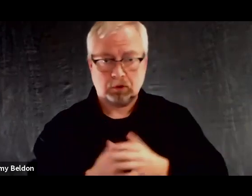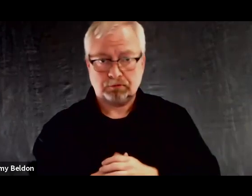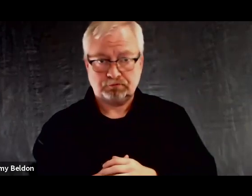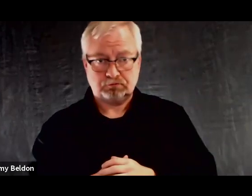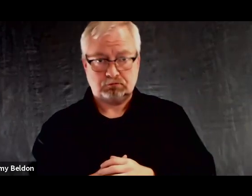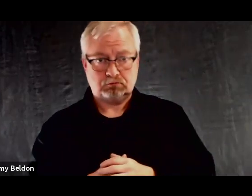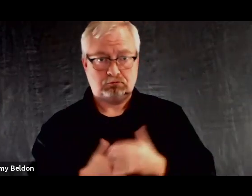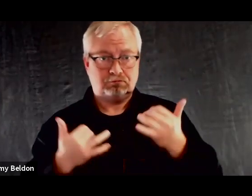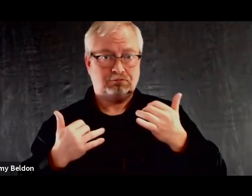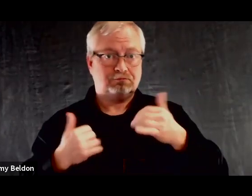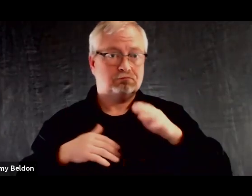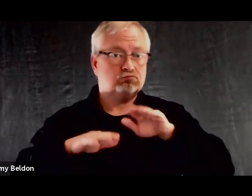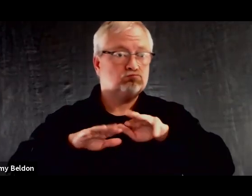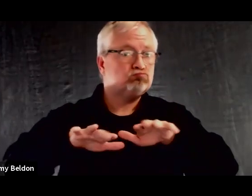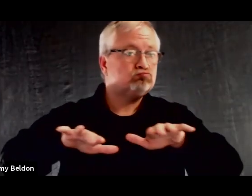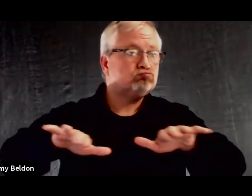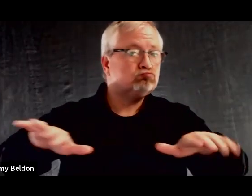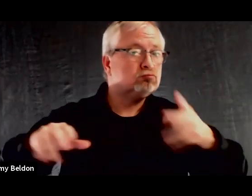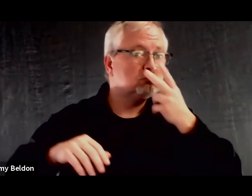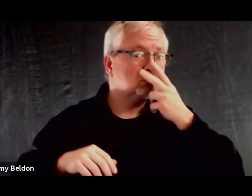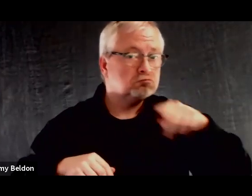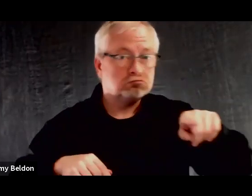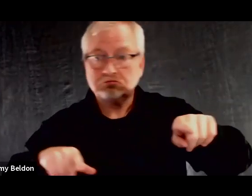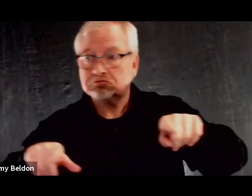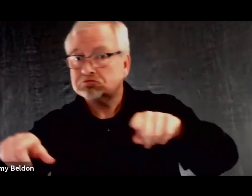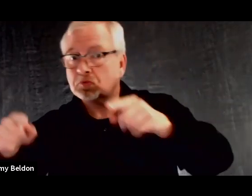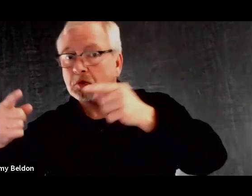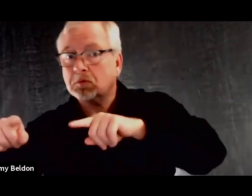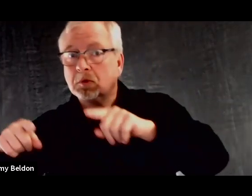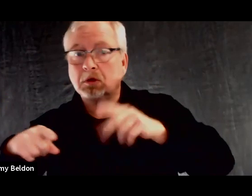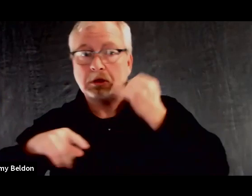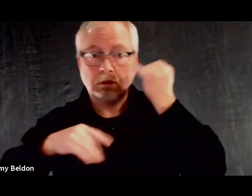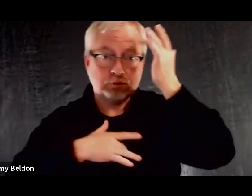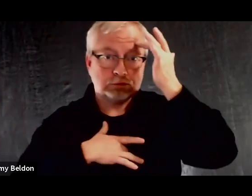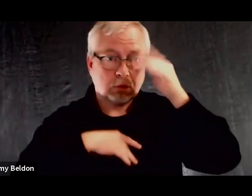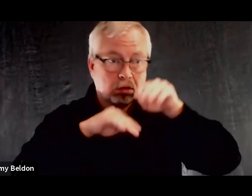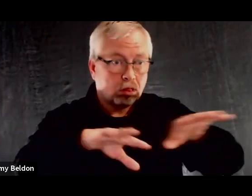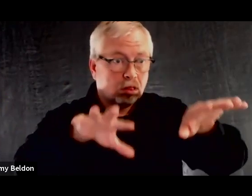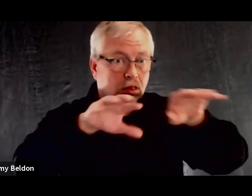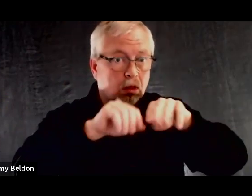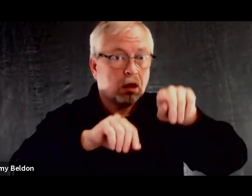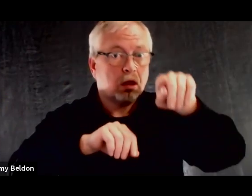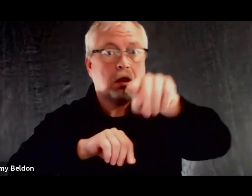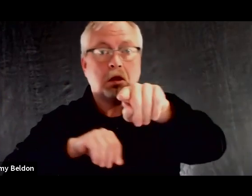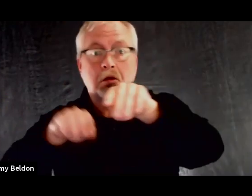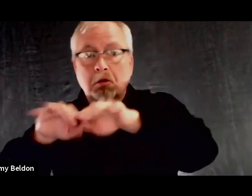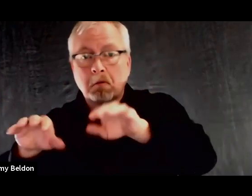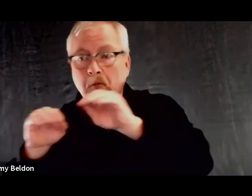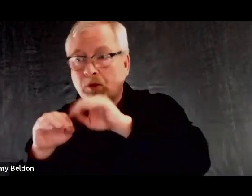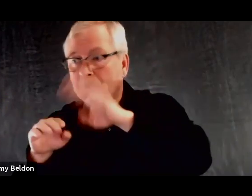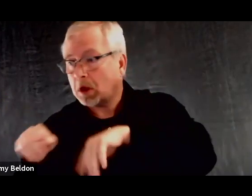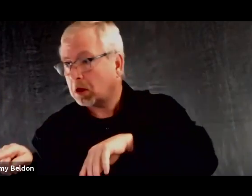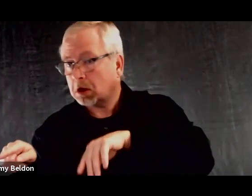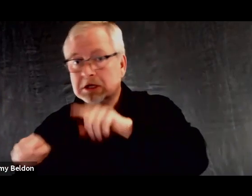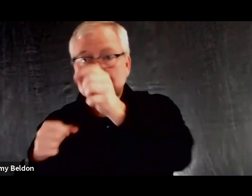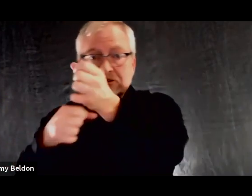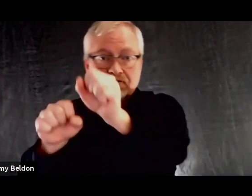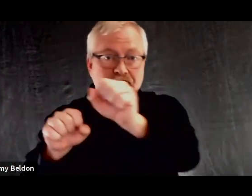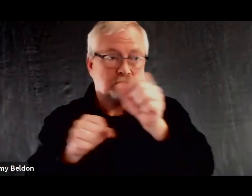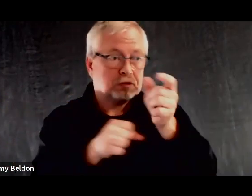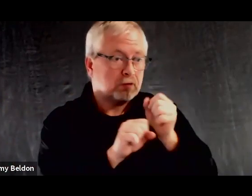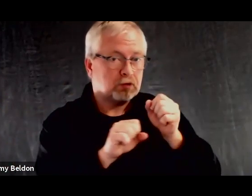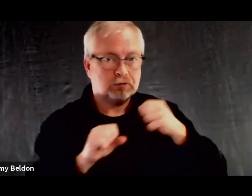on what we know about the degree of community spread that's going on. There's been a big priority on trying